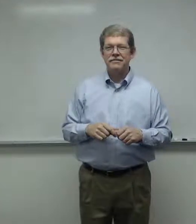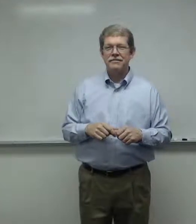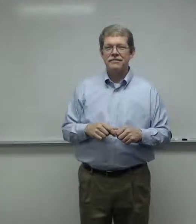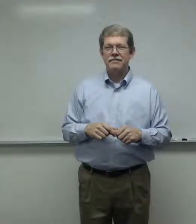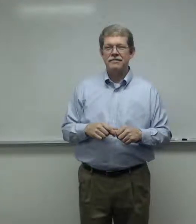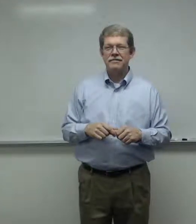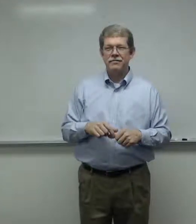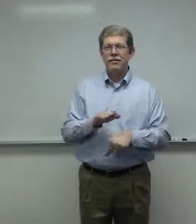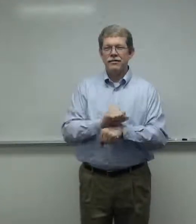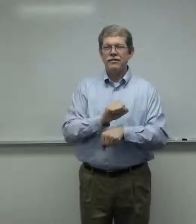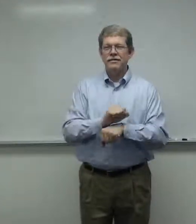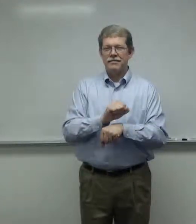Work.